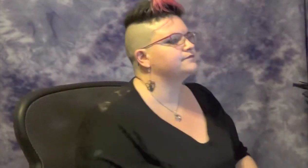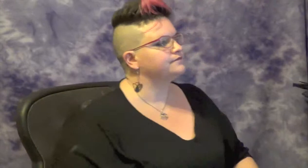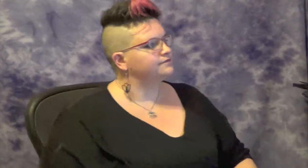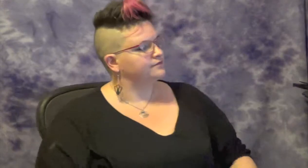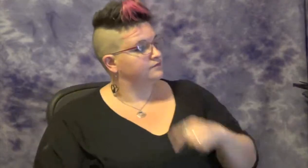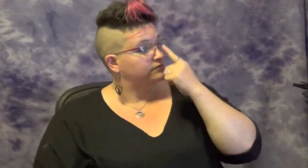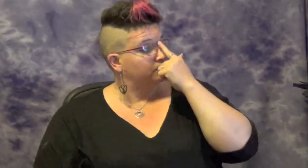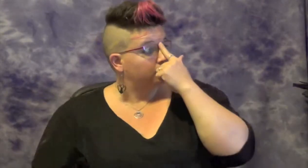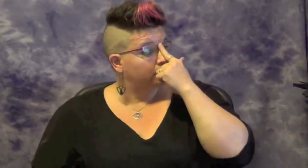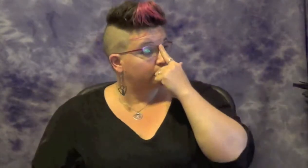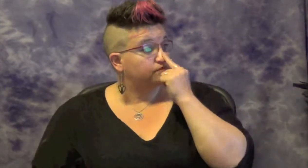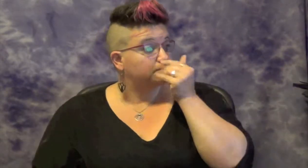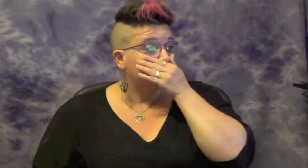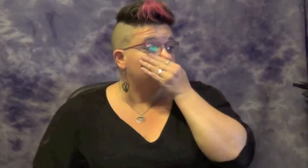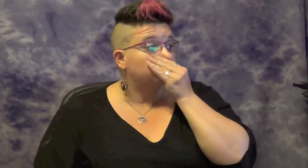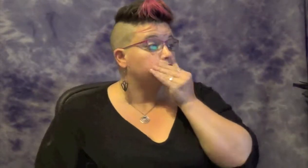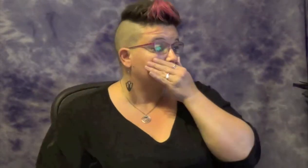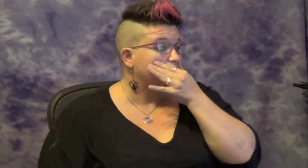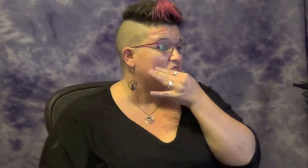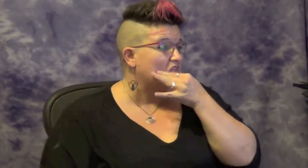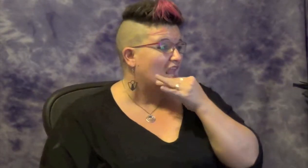roles affect you in your life.